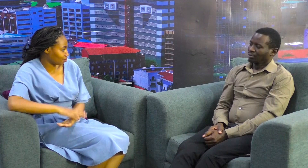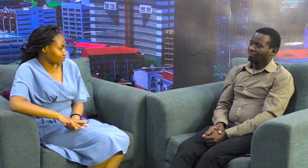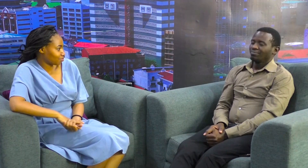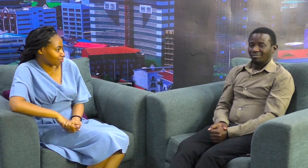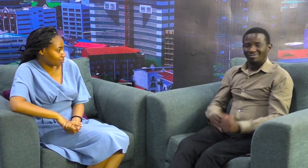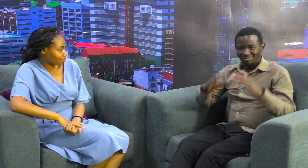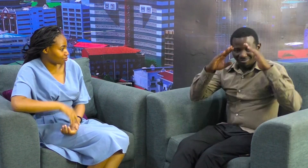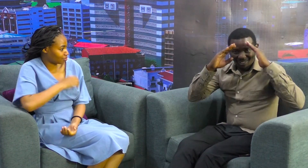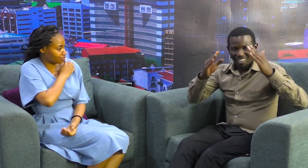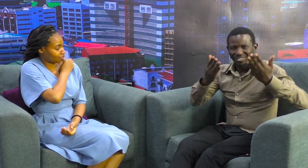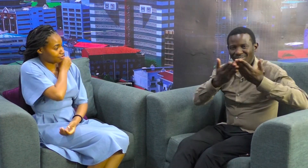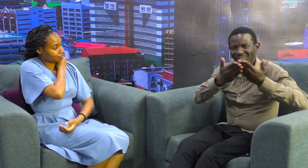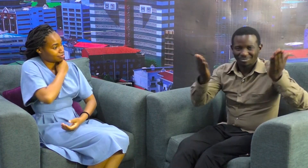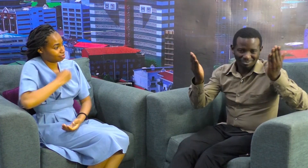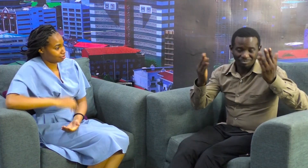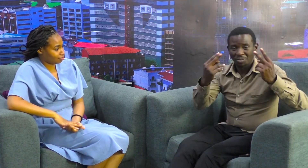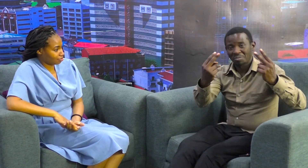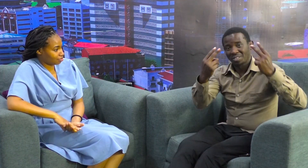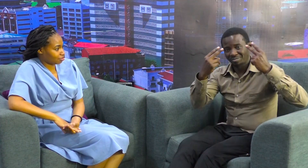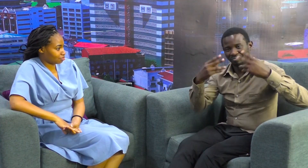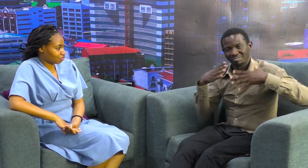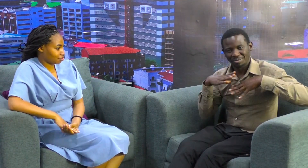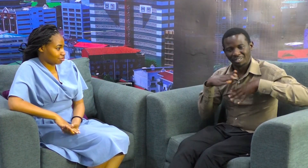up maybe in life? Hello, you all viewers.